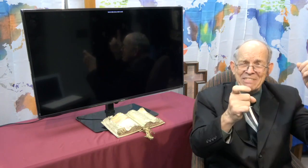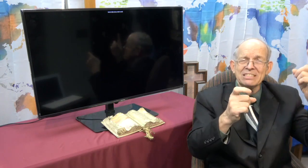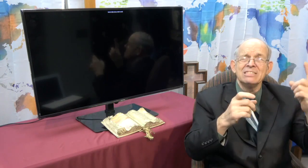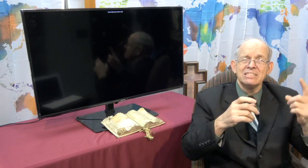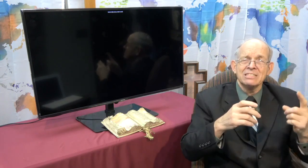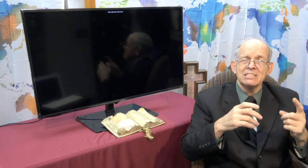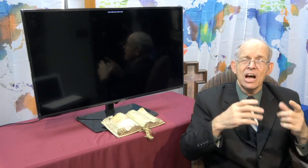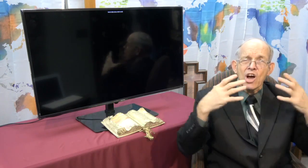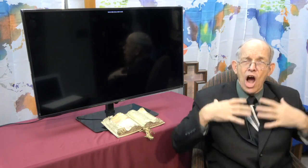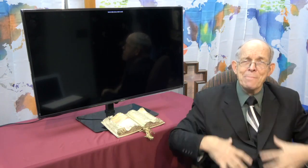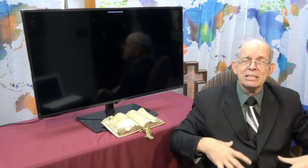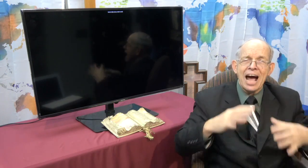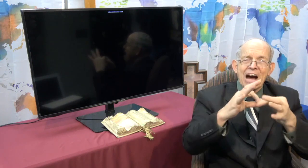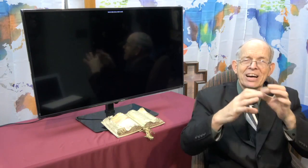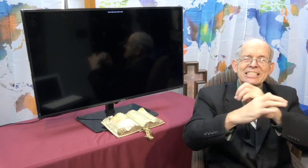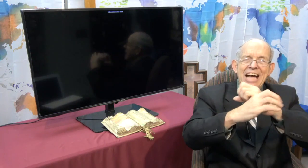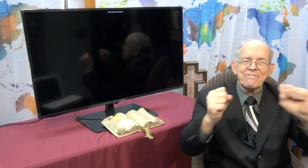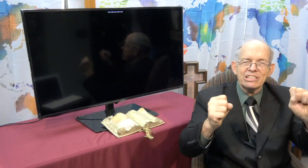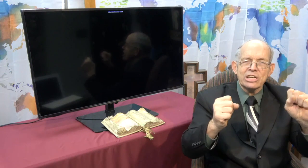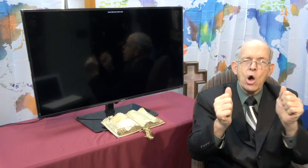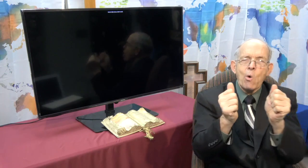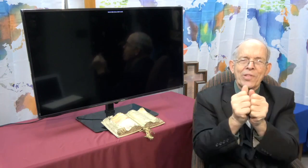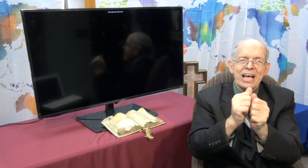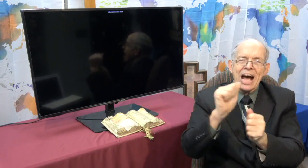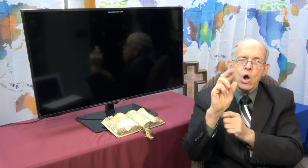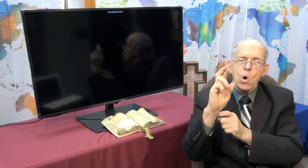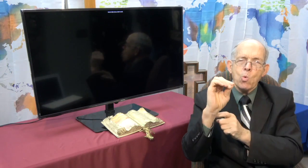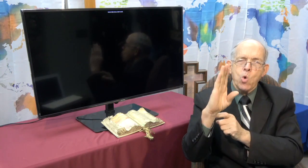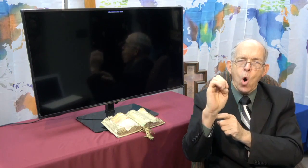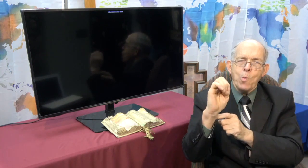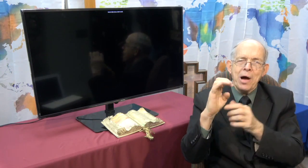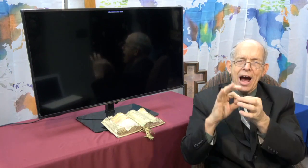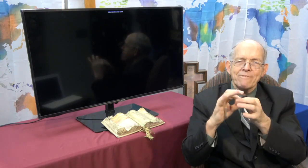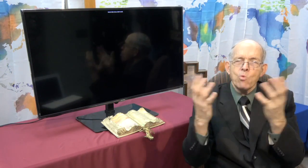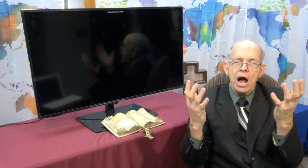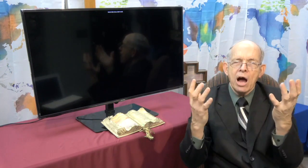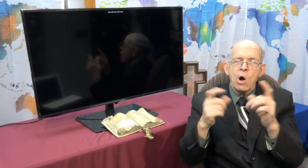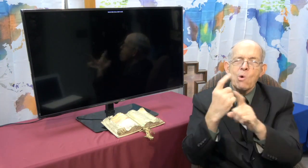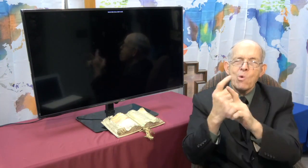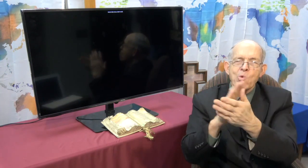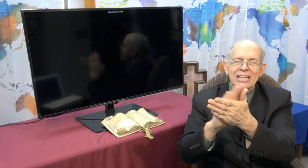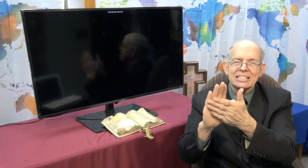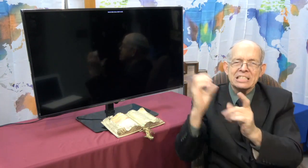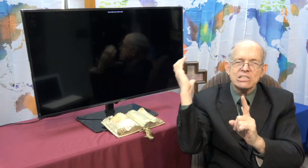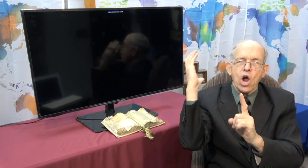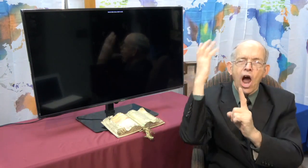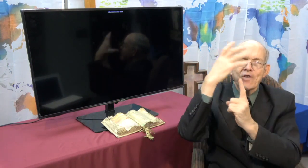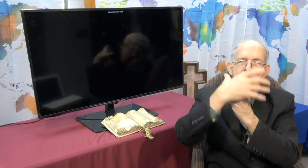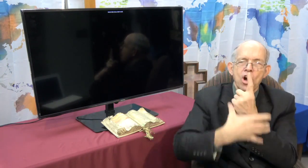him harmony of salvation with a robe of righteousness cover.